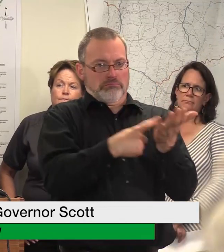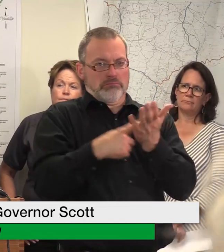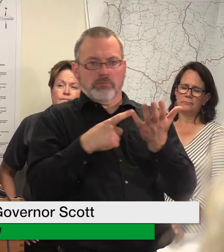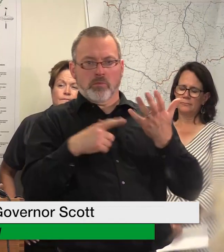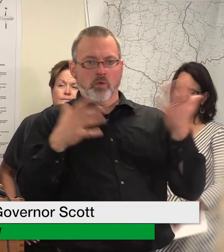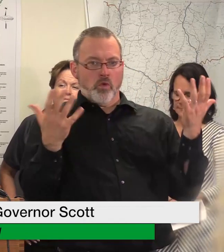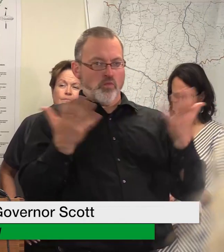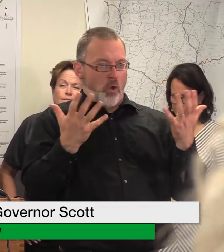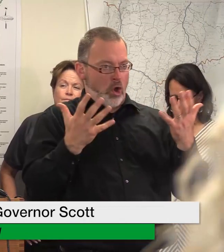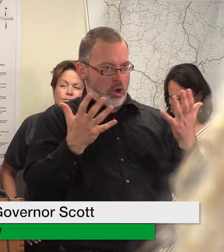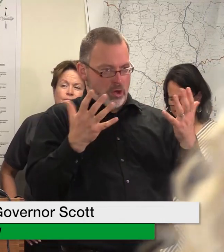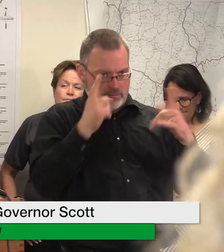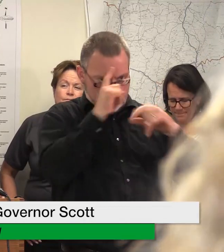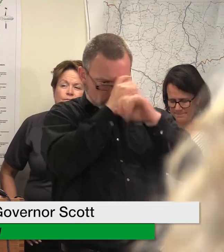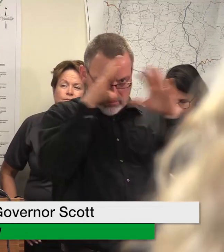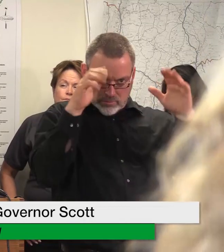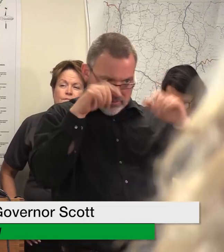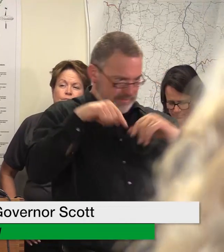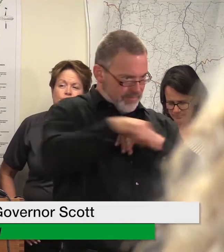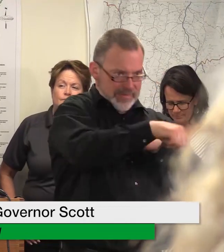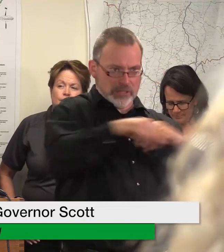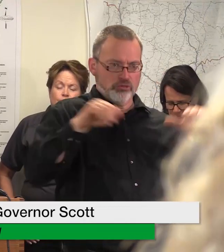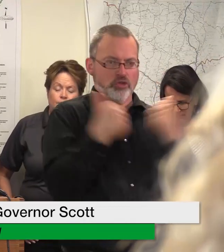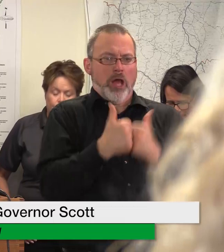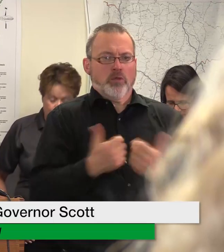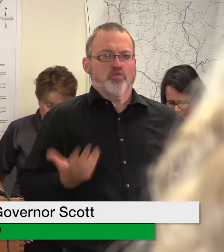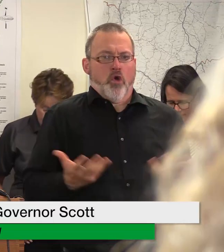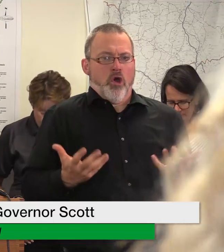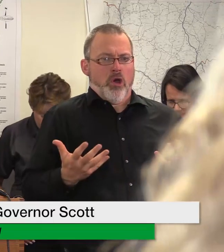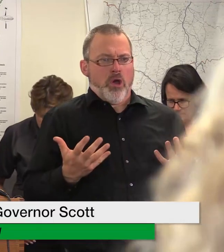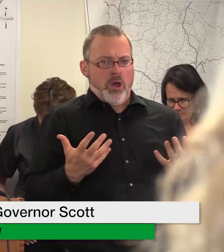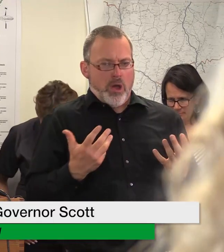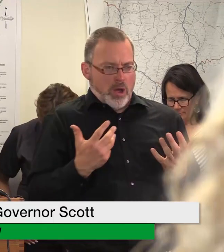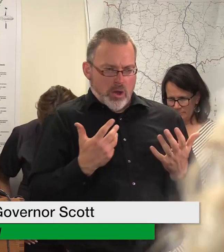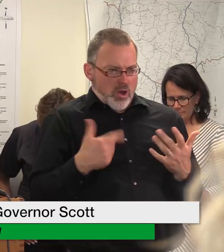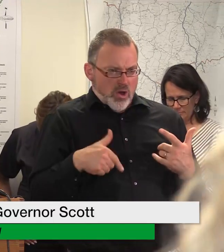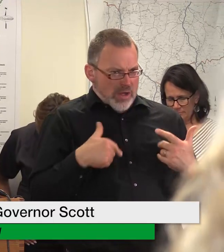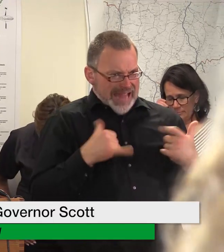to be difficult to answer that question, right? We don't know the magnitude of this.